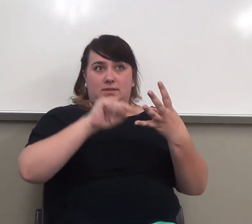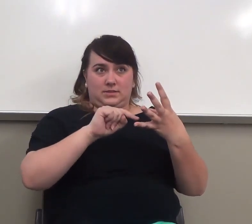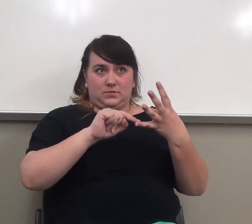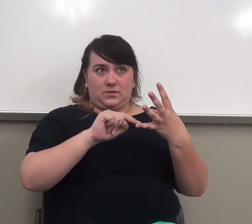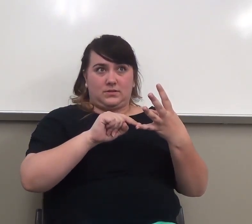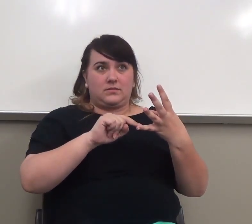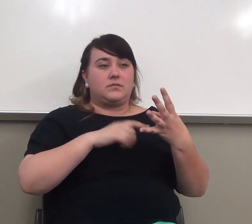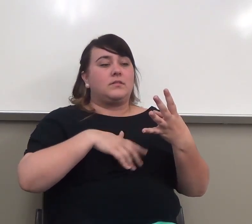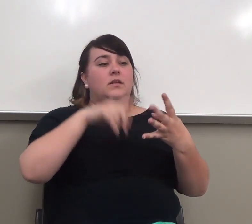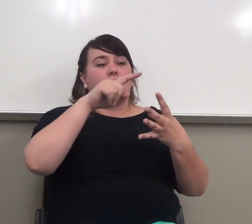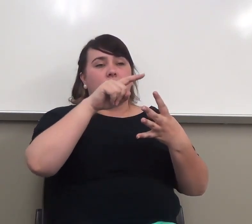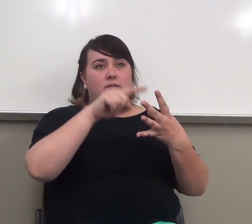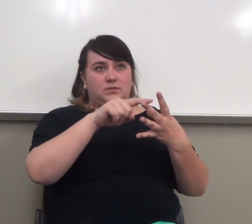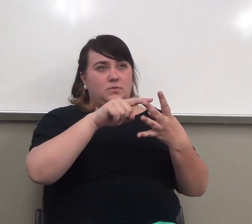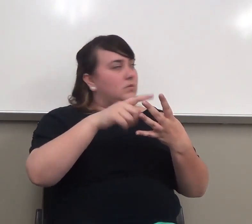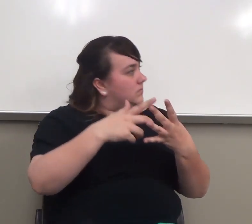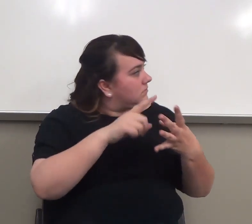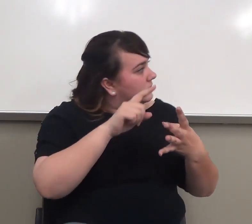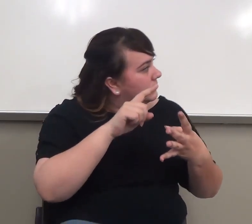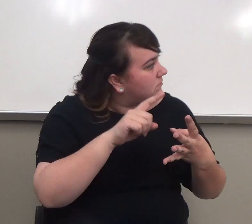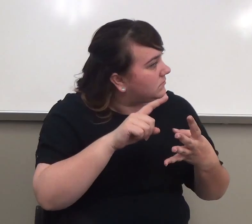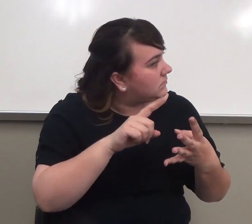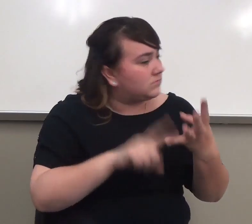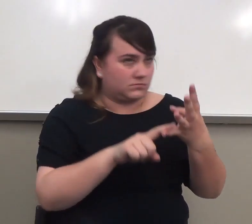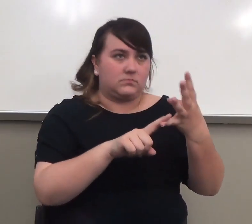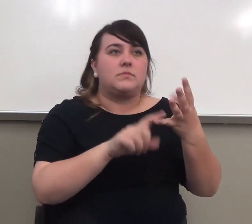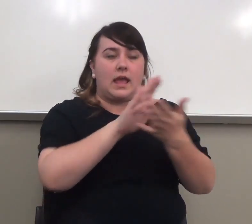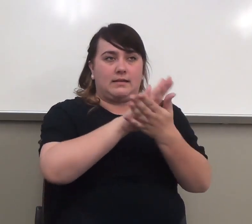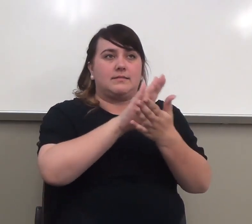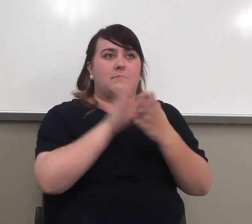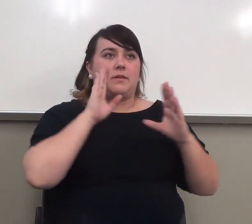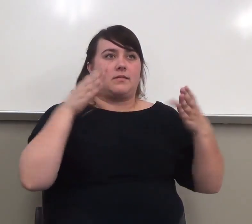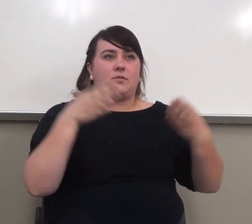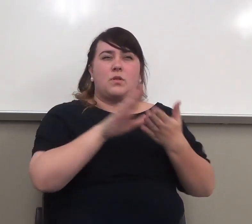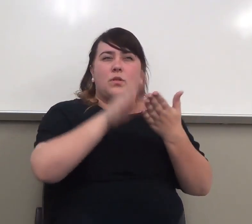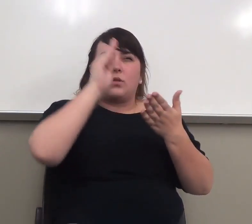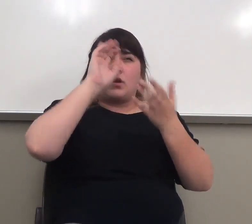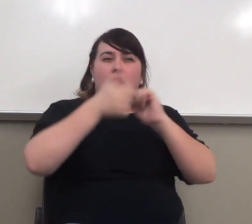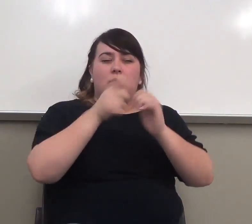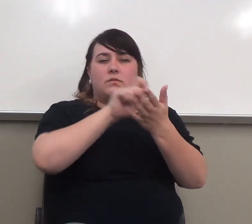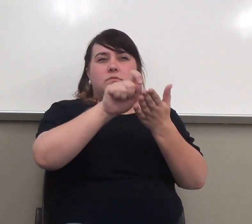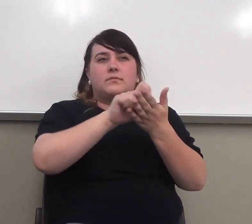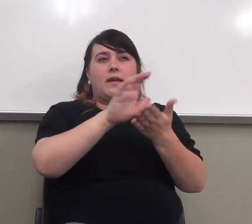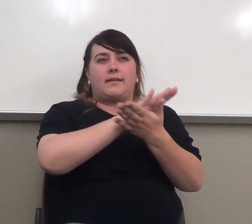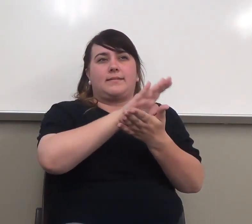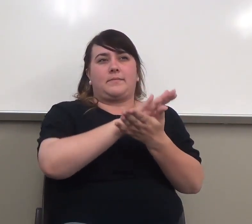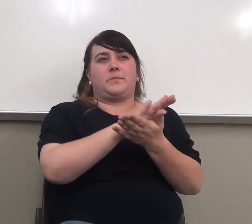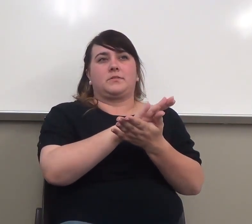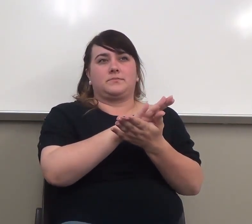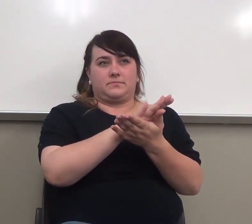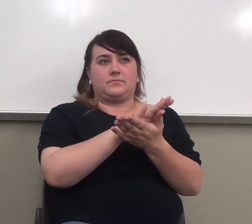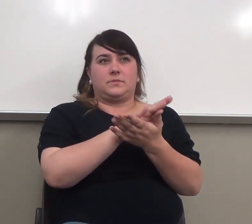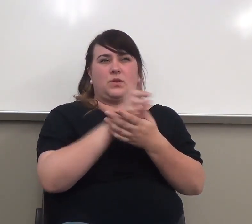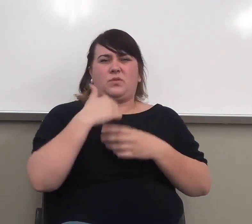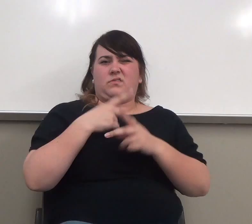would be considered professional writing. Okay? And then there's academic writing. So this is